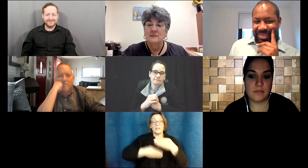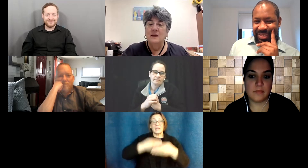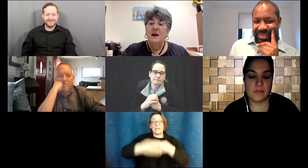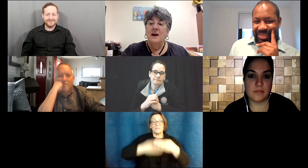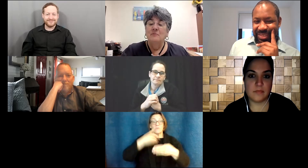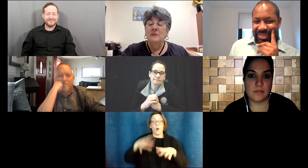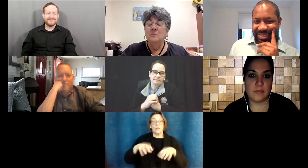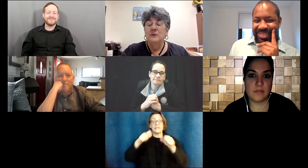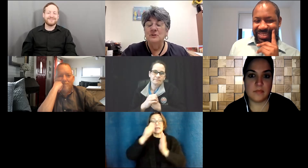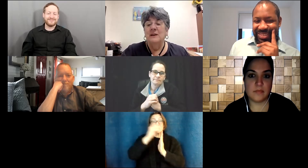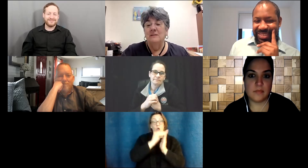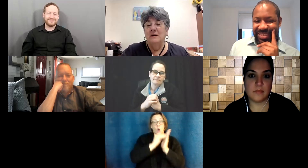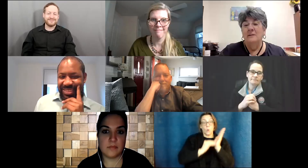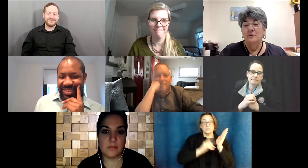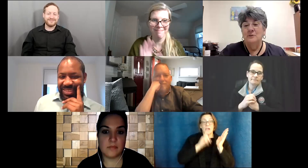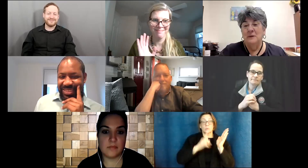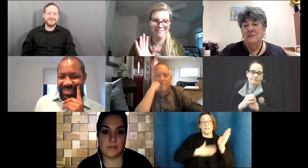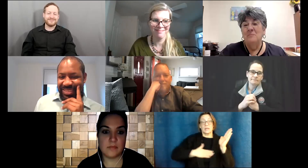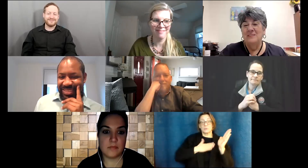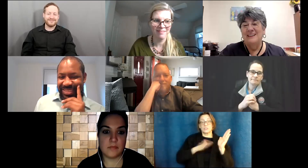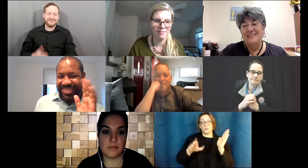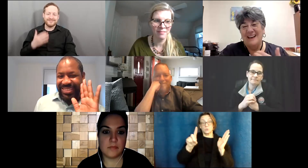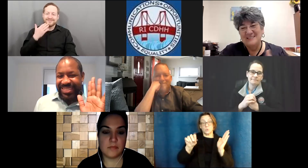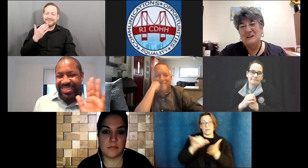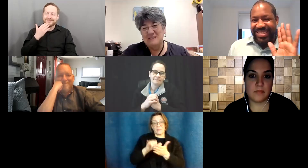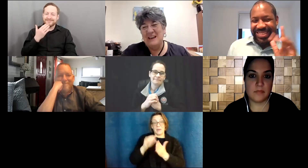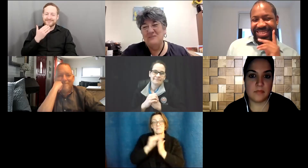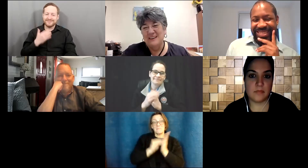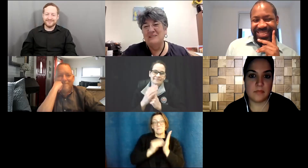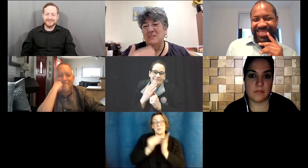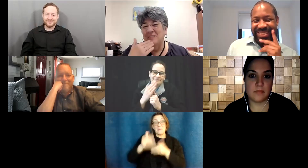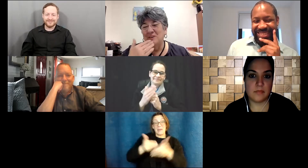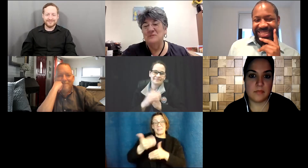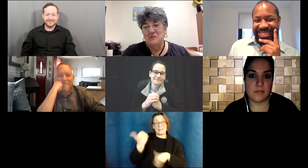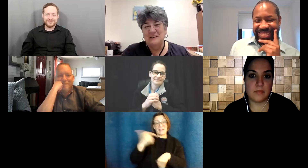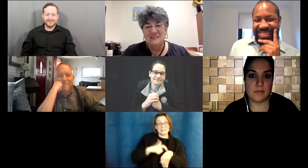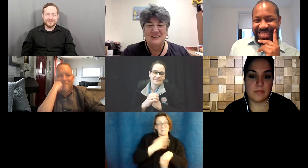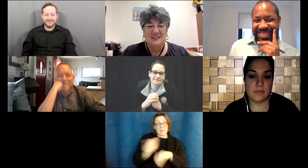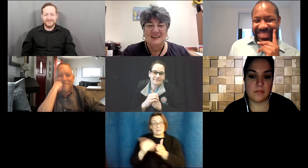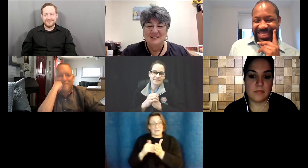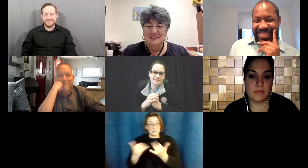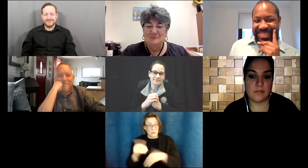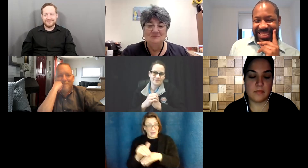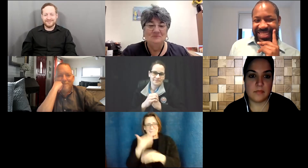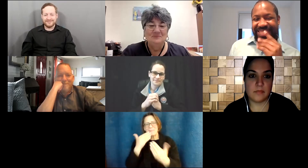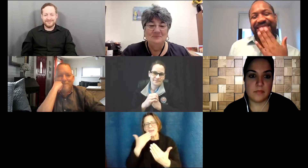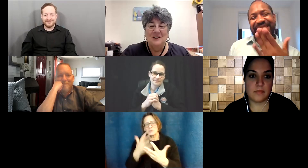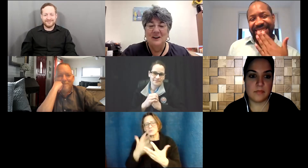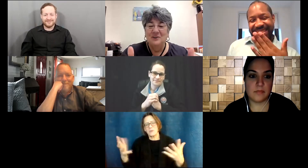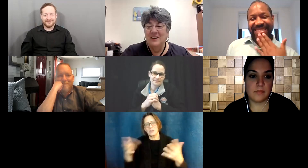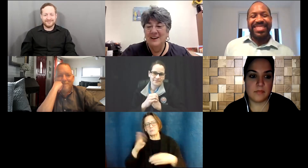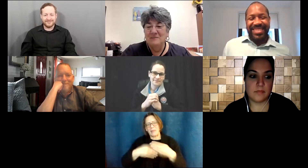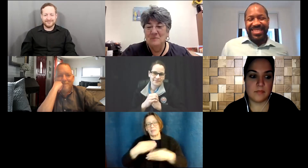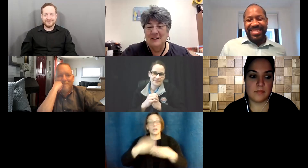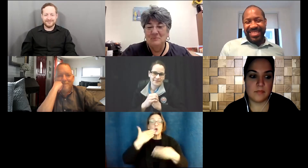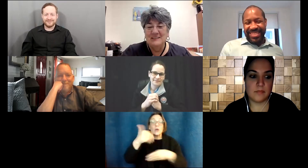notes. I really appreciate your doing that, Bethany, last time and now again, but thank you so much. All right,